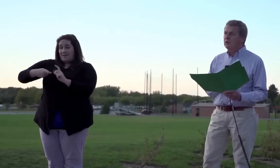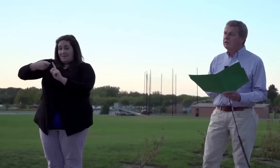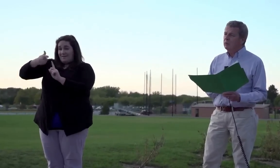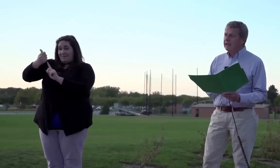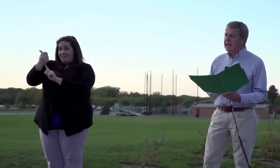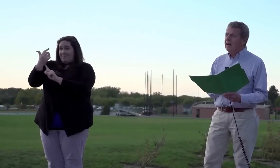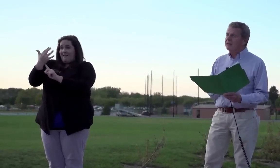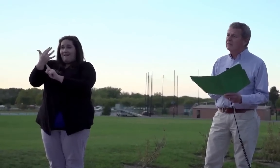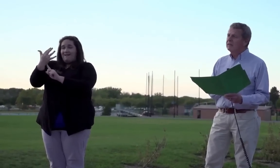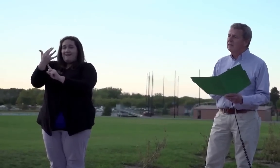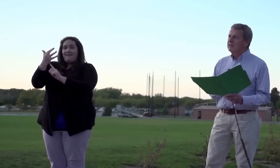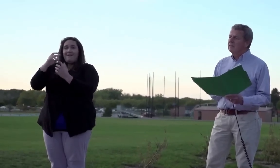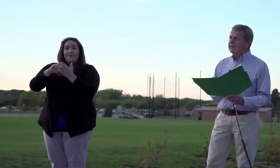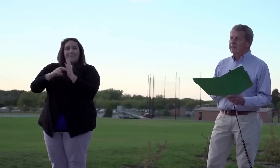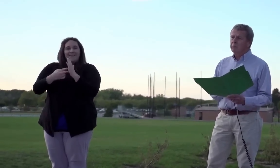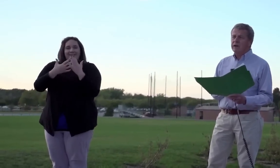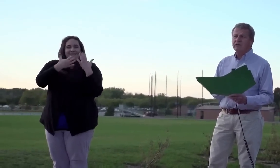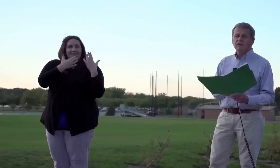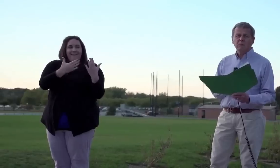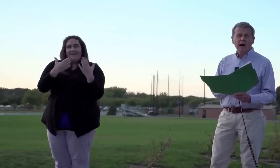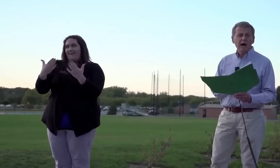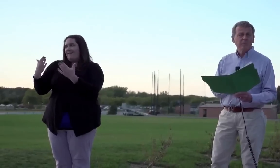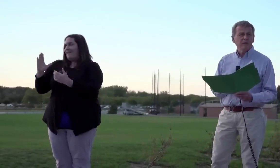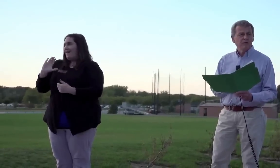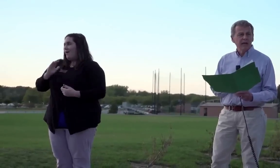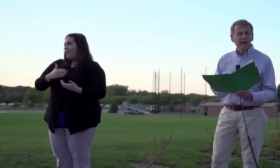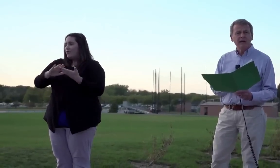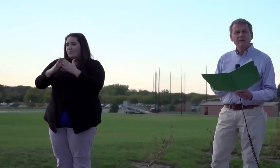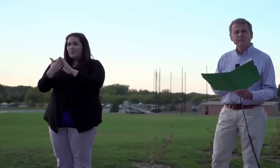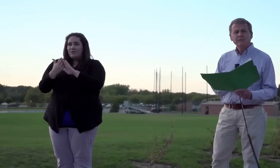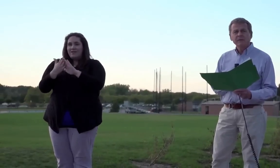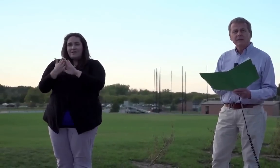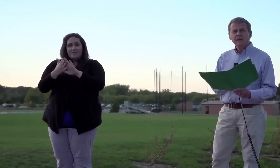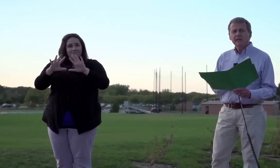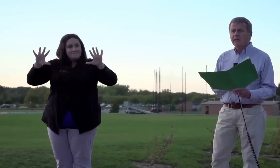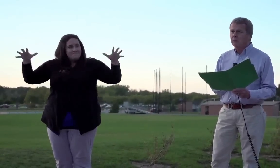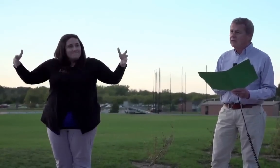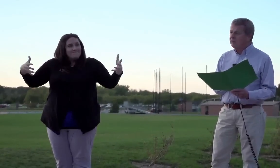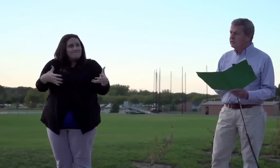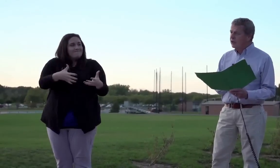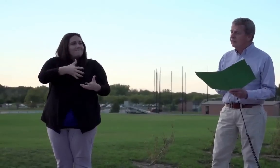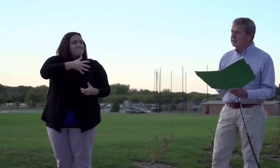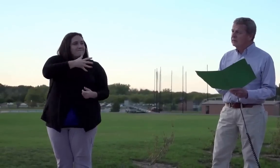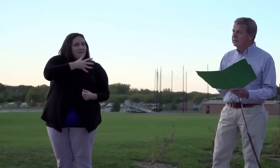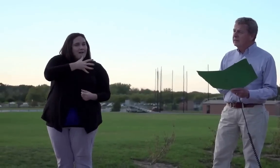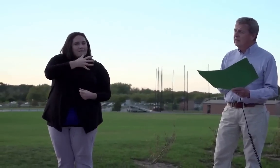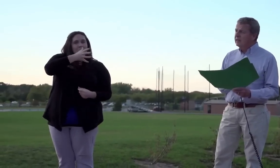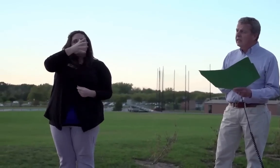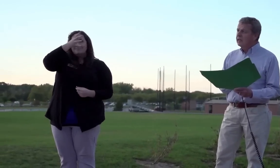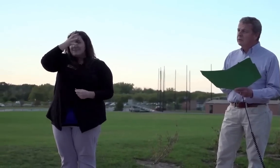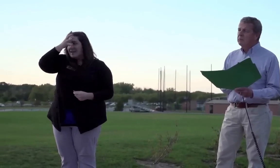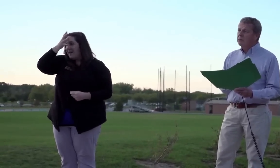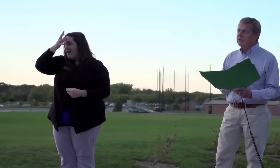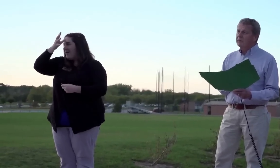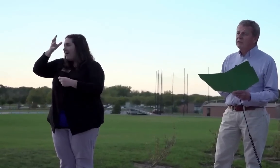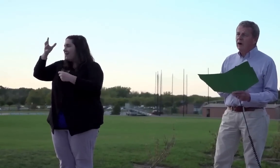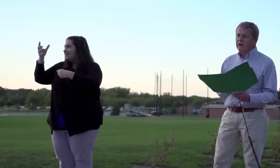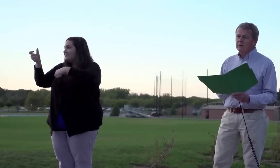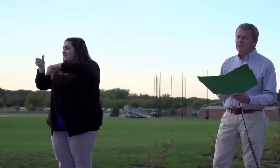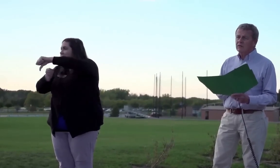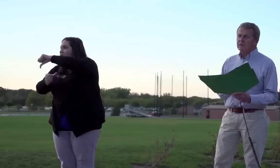have that can embrace his mom and his dad, that can embrace each other, and remember that the